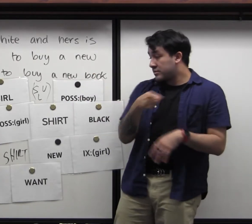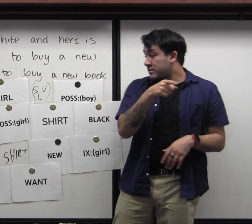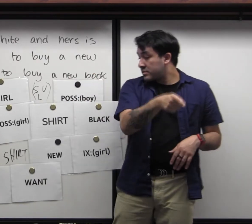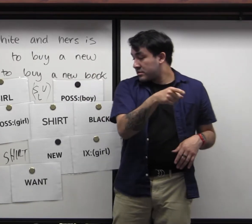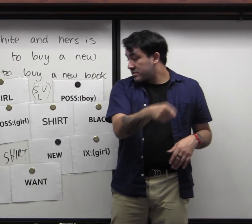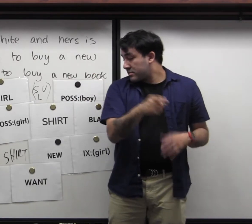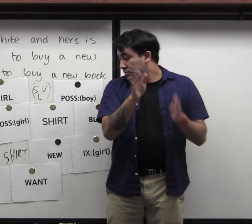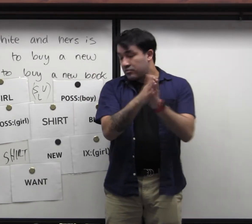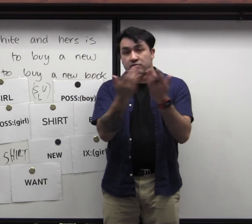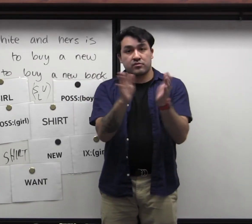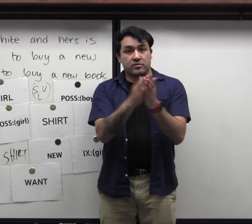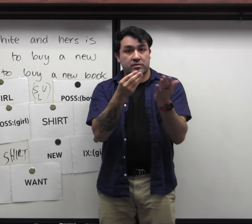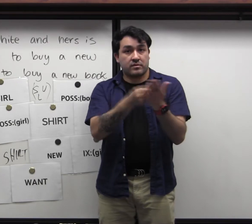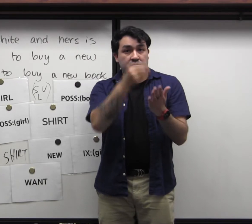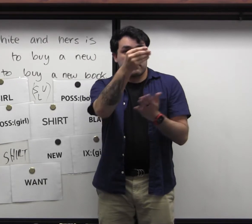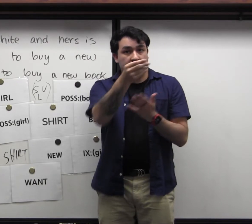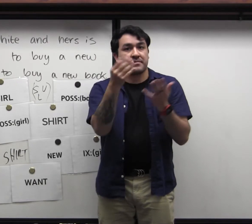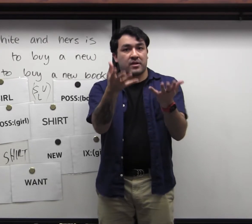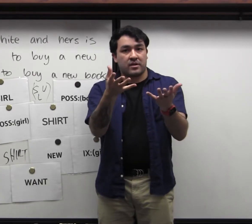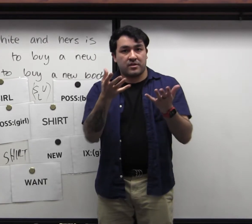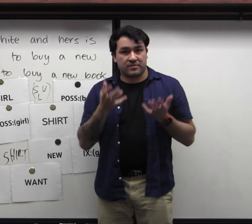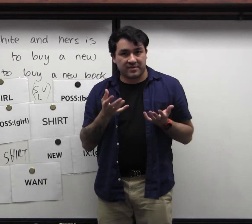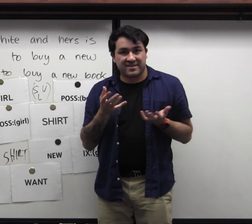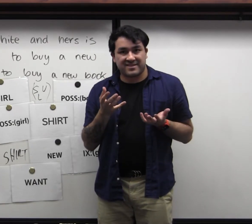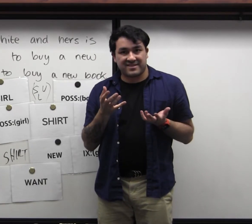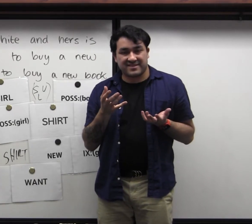do, or what he's going to do, and what she wants to do.